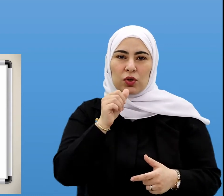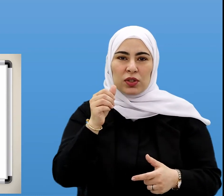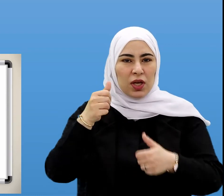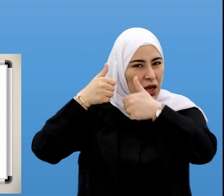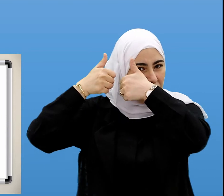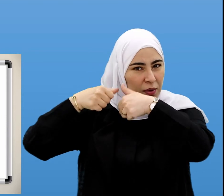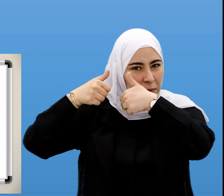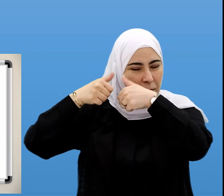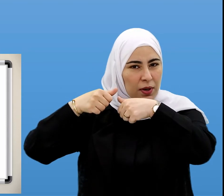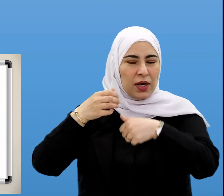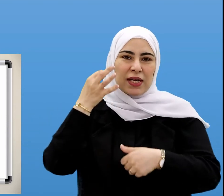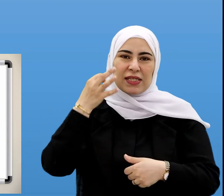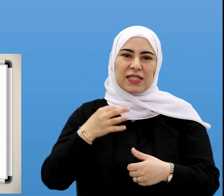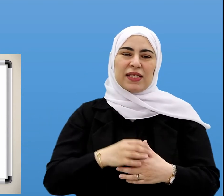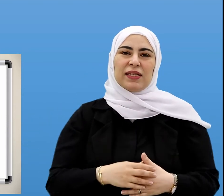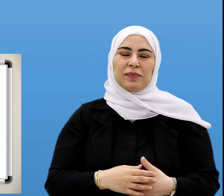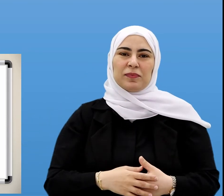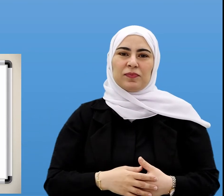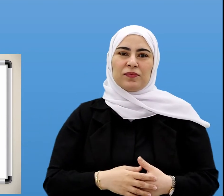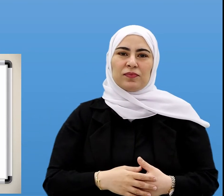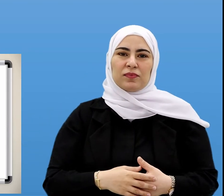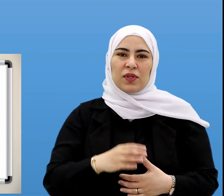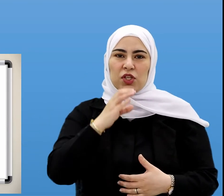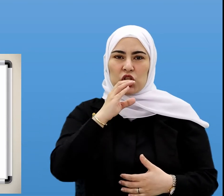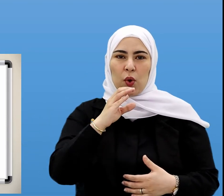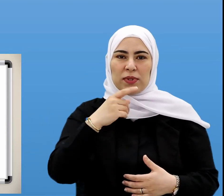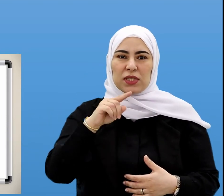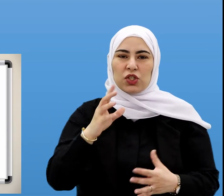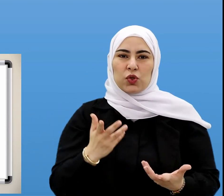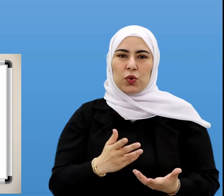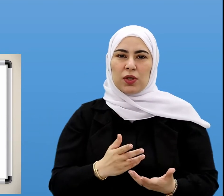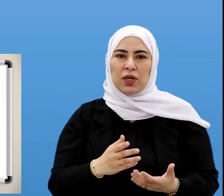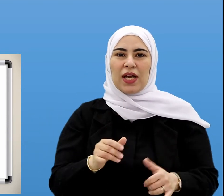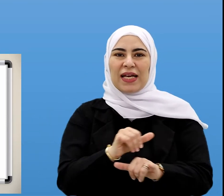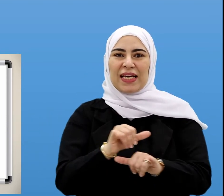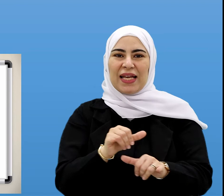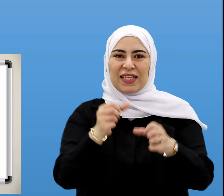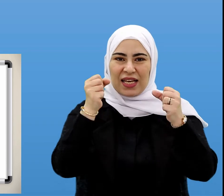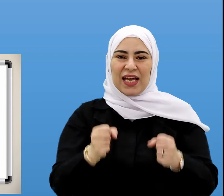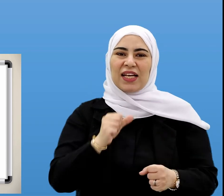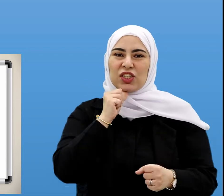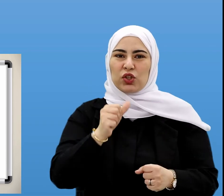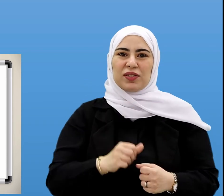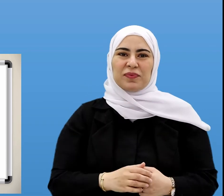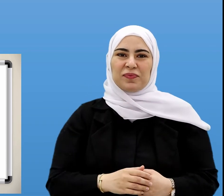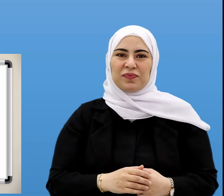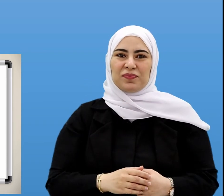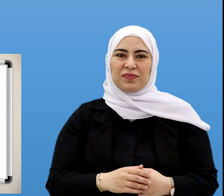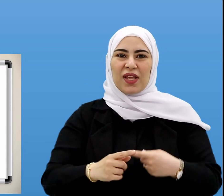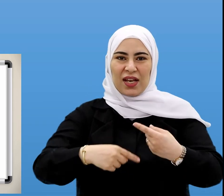answer. The correct answer is can't. Let's complete the sentence.